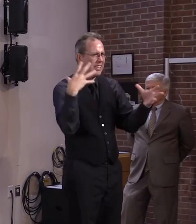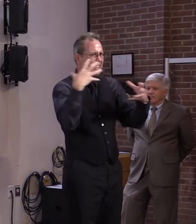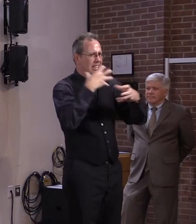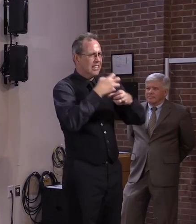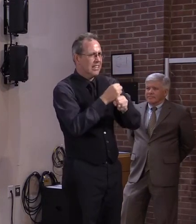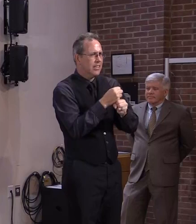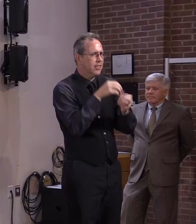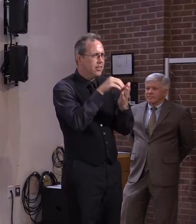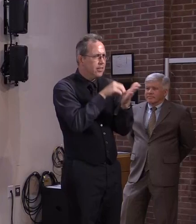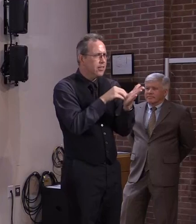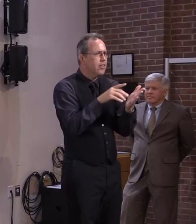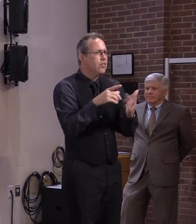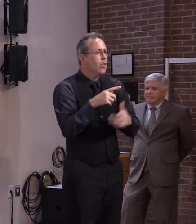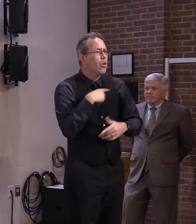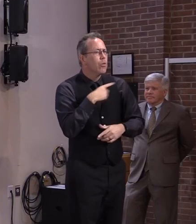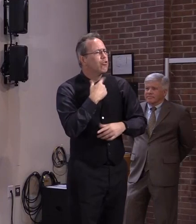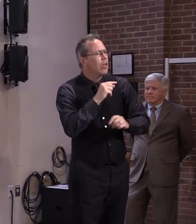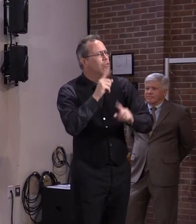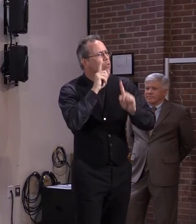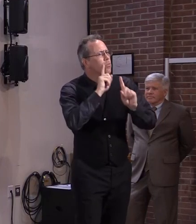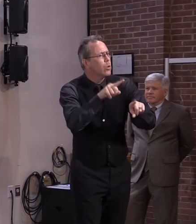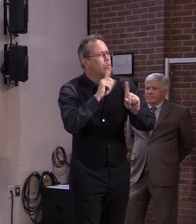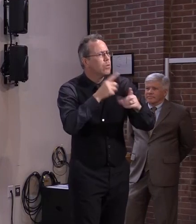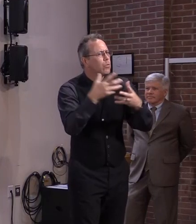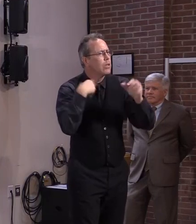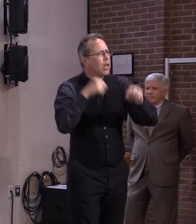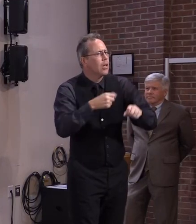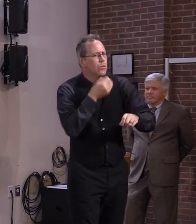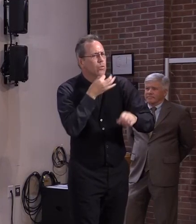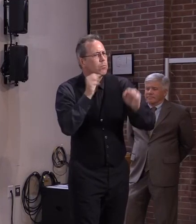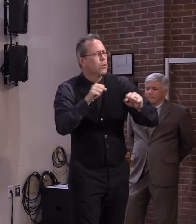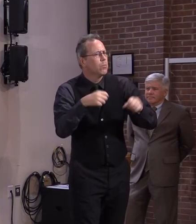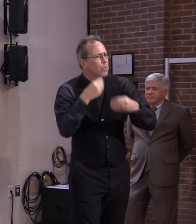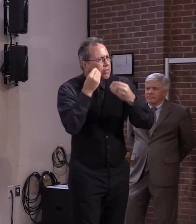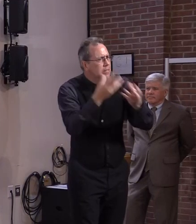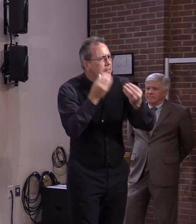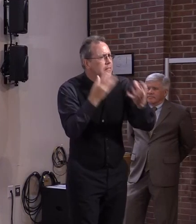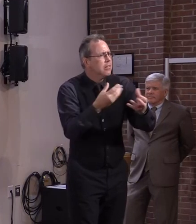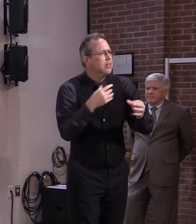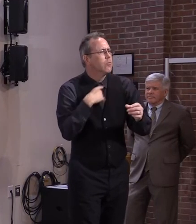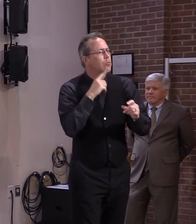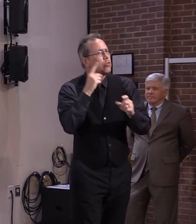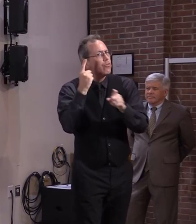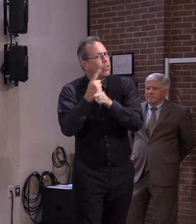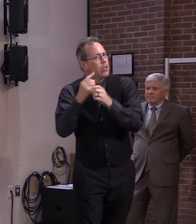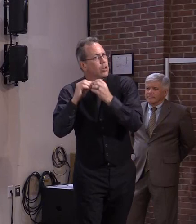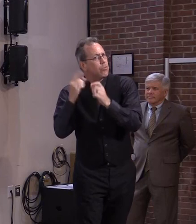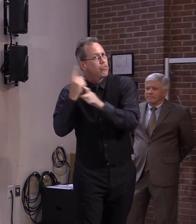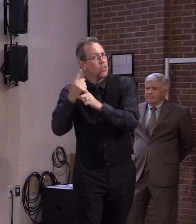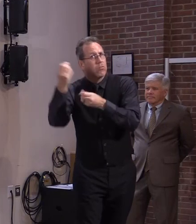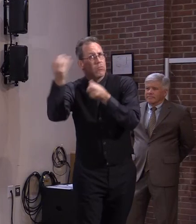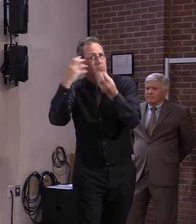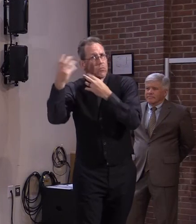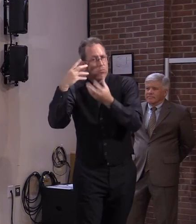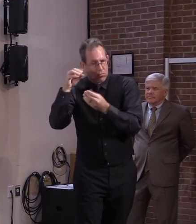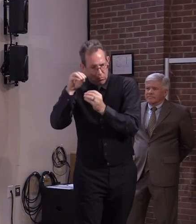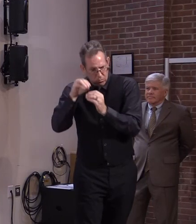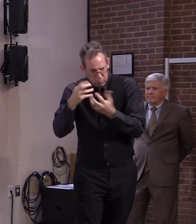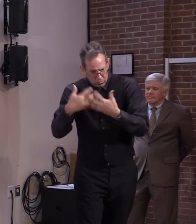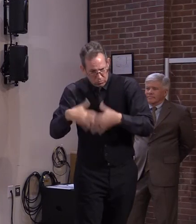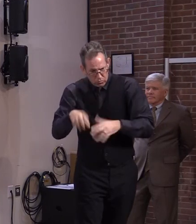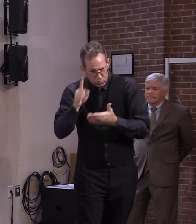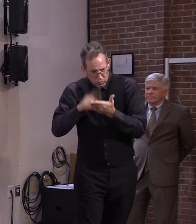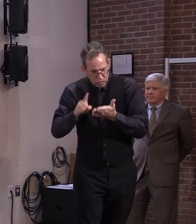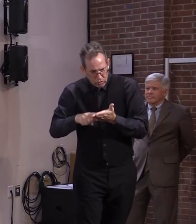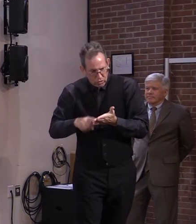as well. And this cadence has worked for us during the entire pandemic pretty much, and many other states are on a similar cadence. Some states have